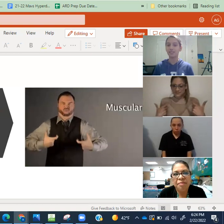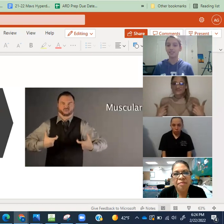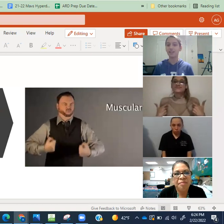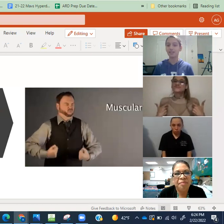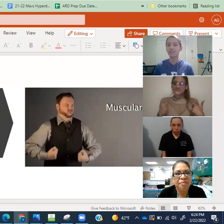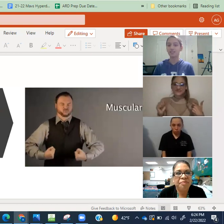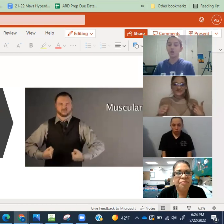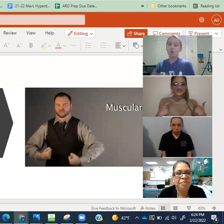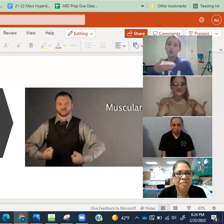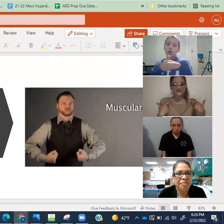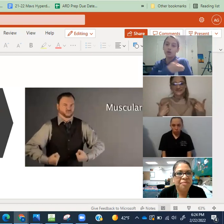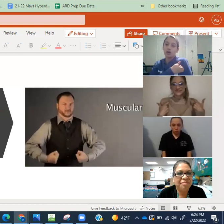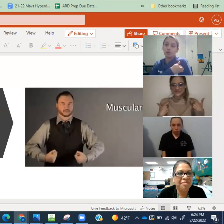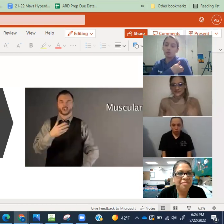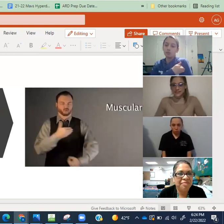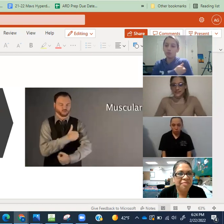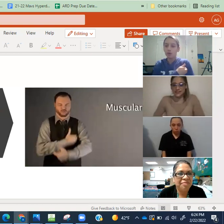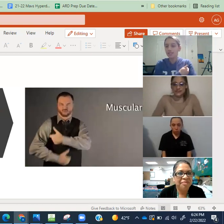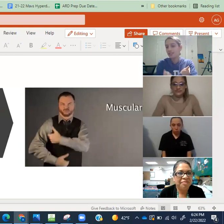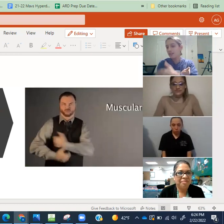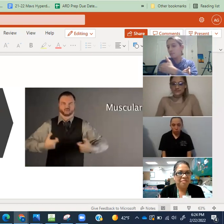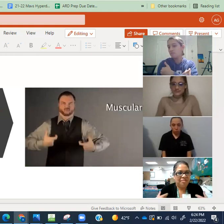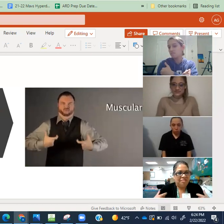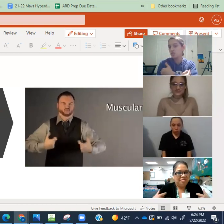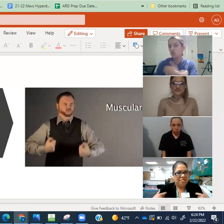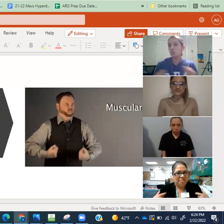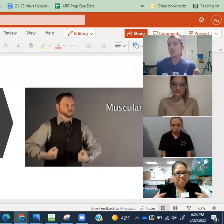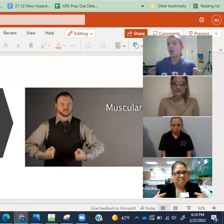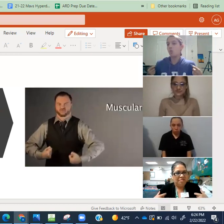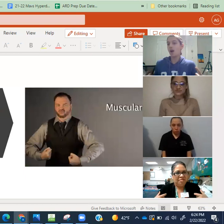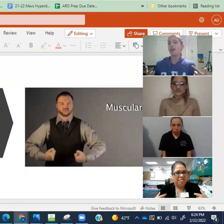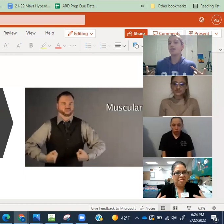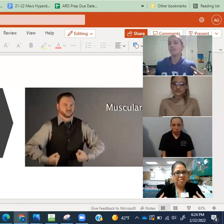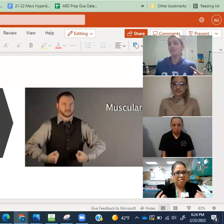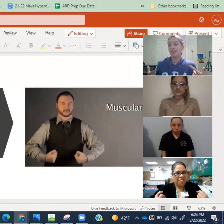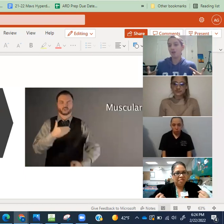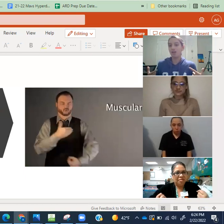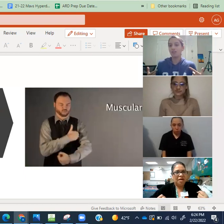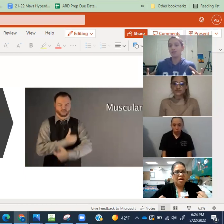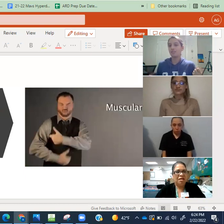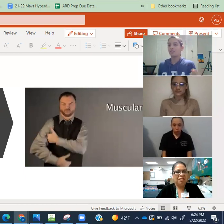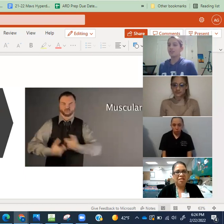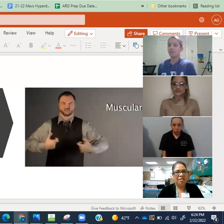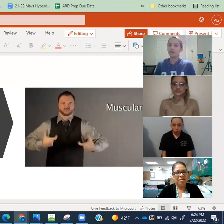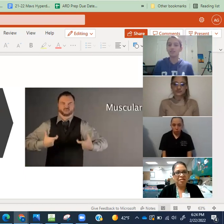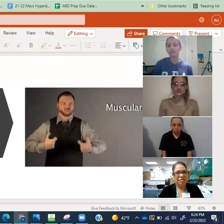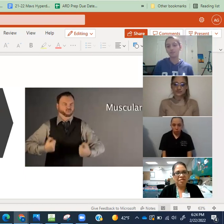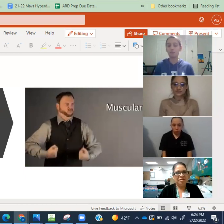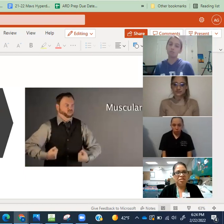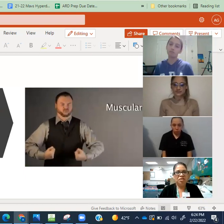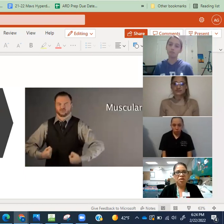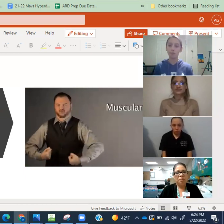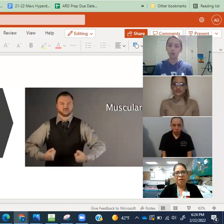ah, yeah. So points at them, shows how wide they are, and